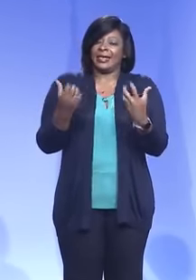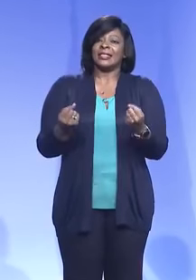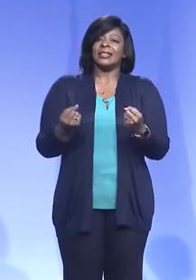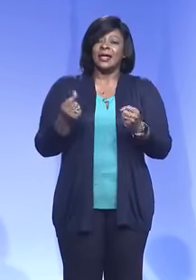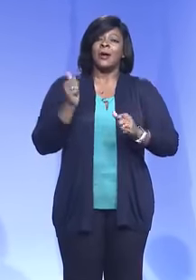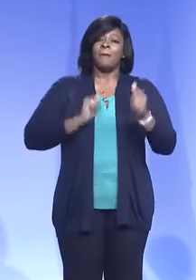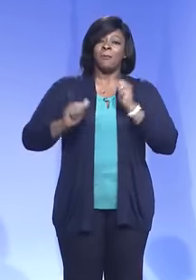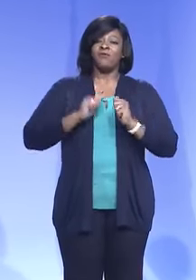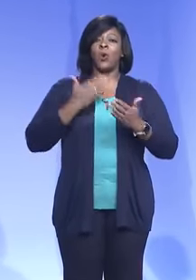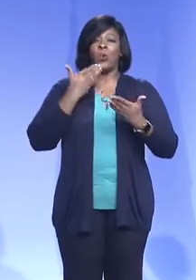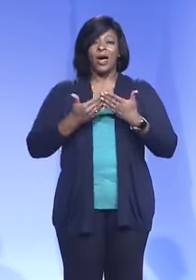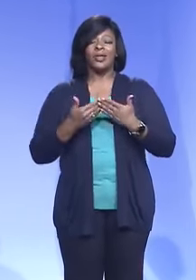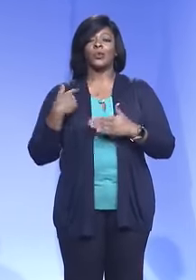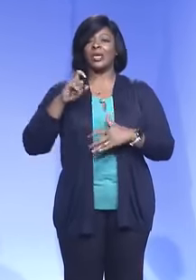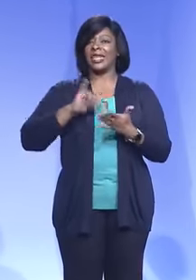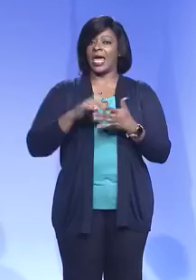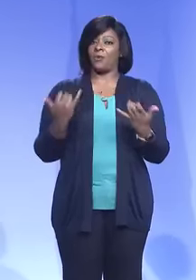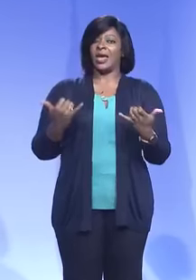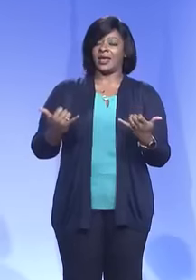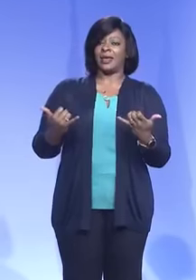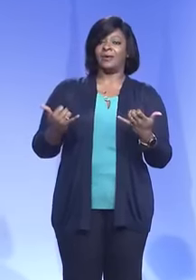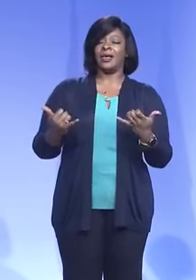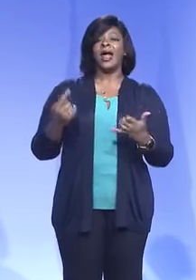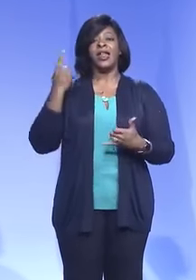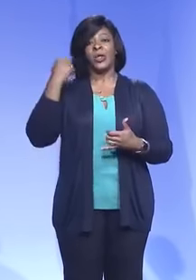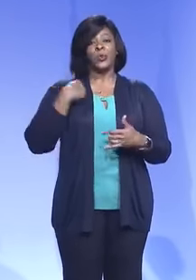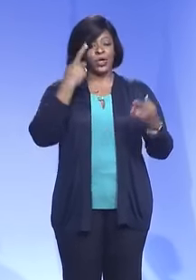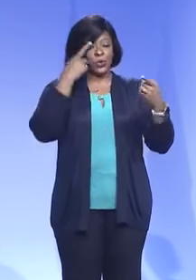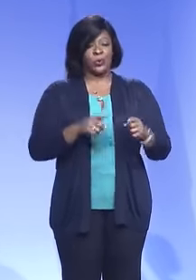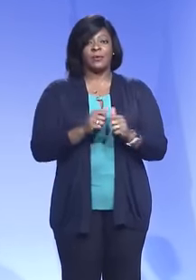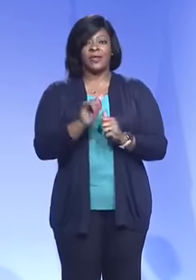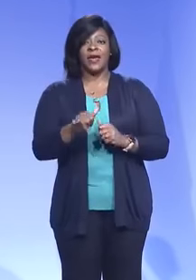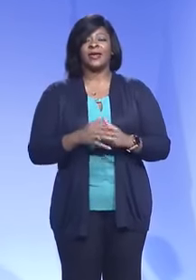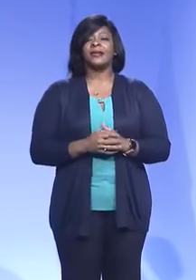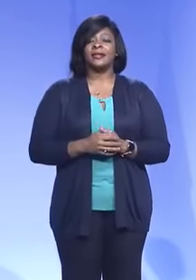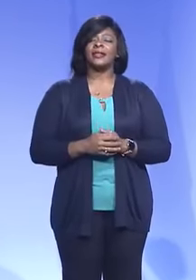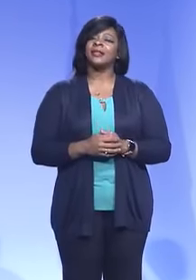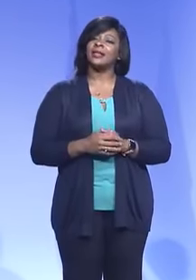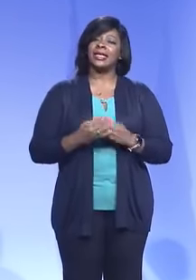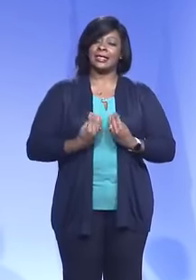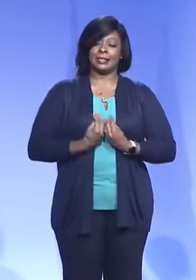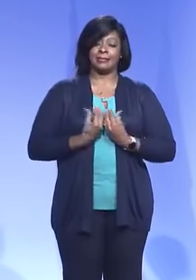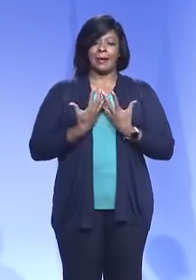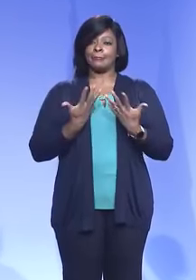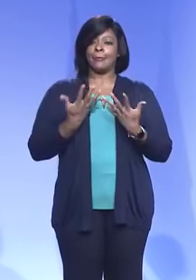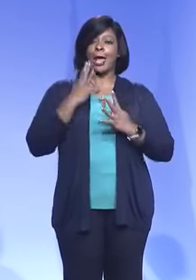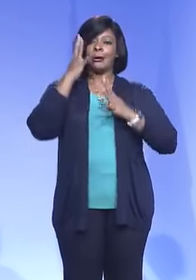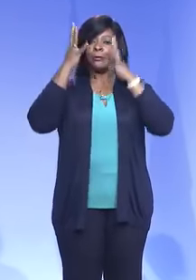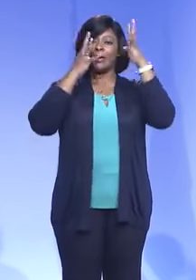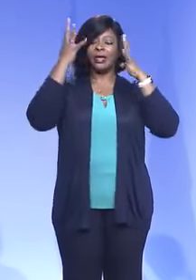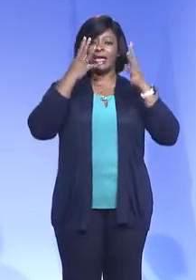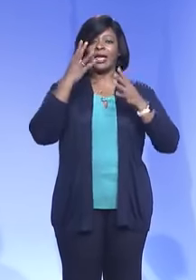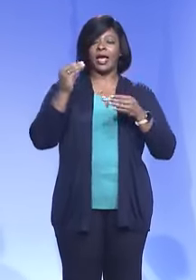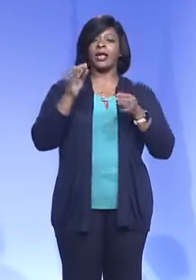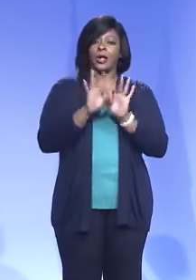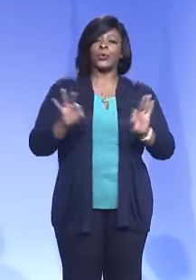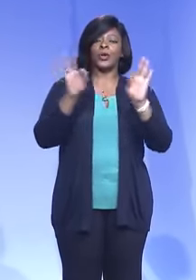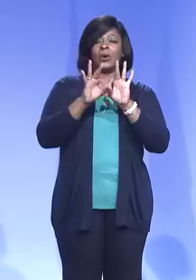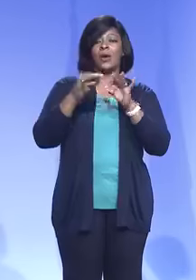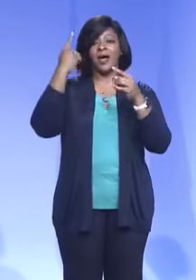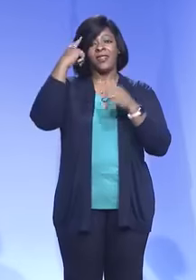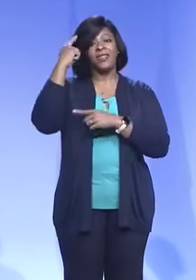of wellness, and we all need that right now. I think we'll agree with that. And it sparks creativity as well as critical